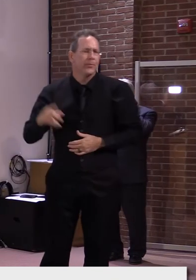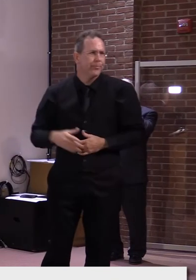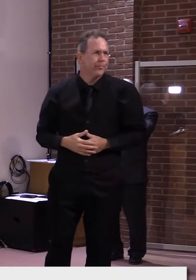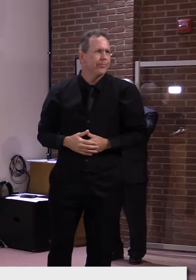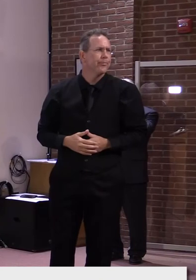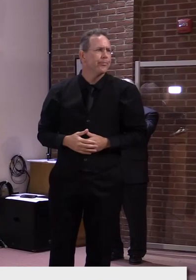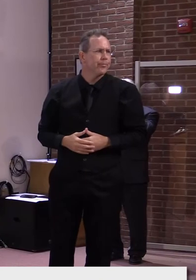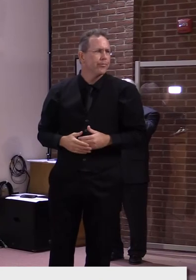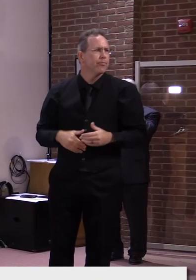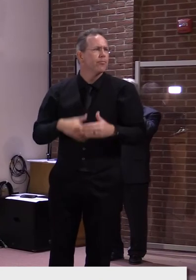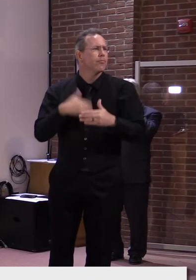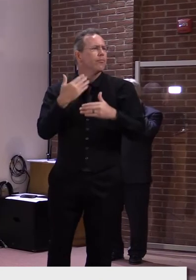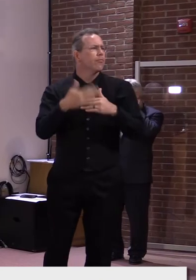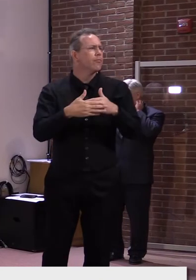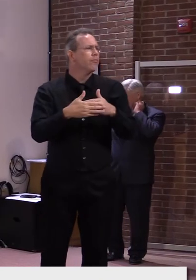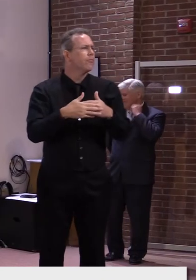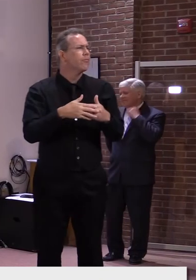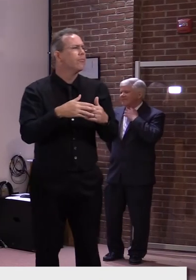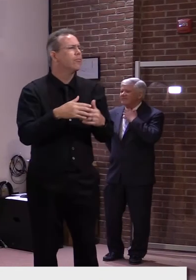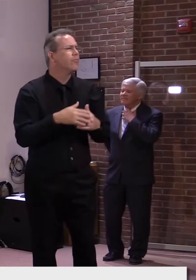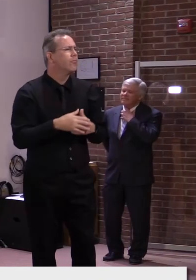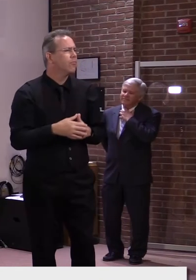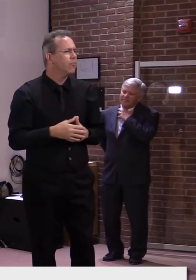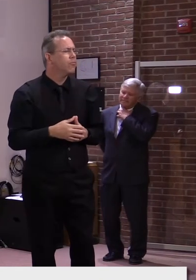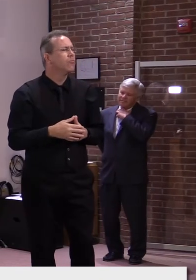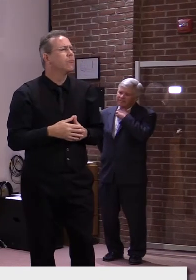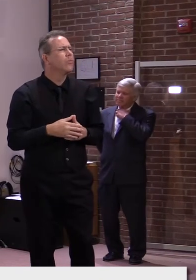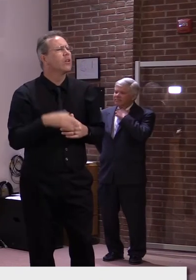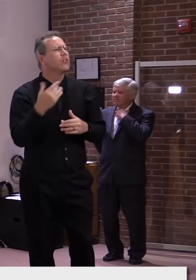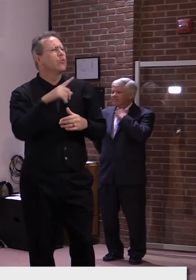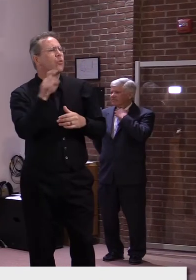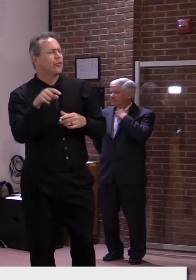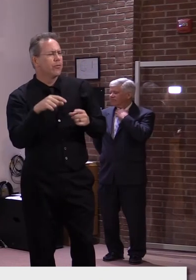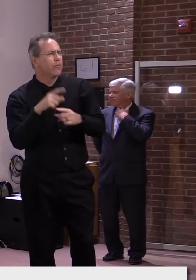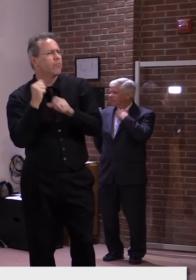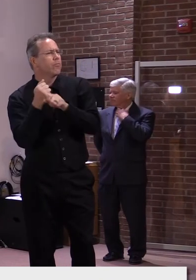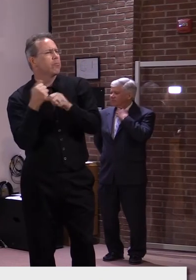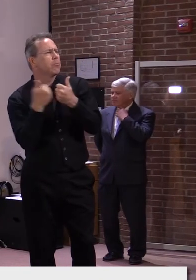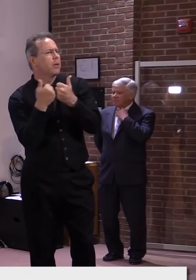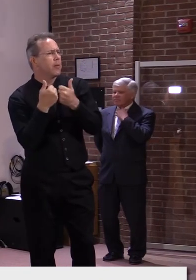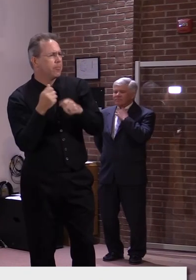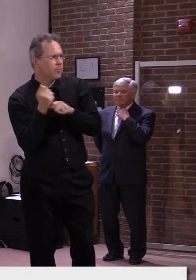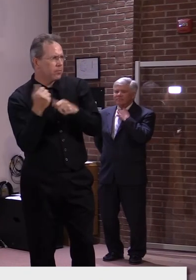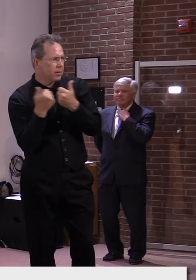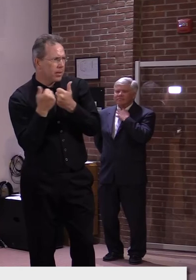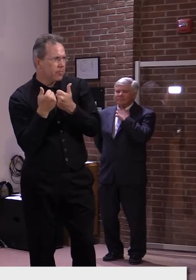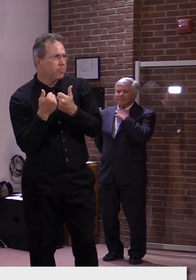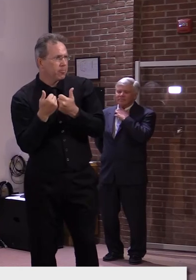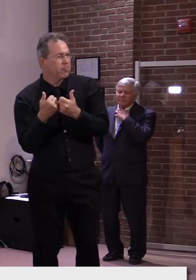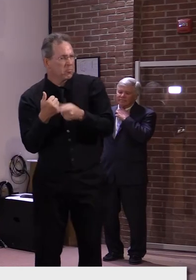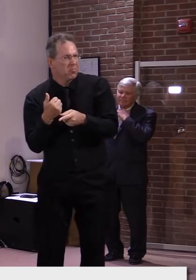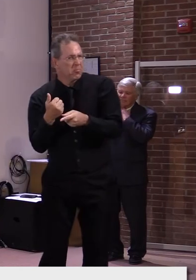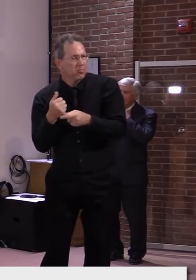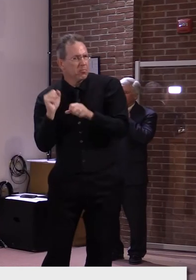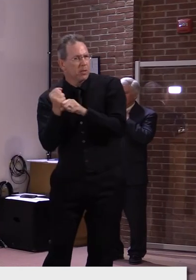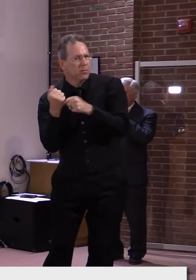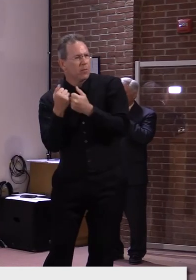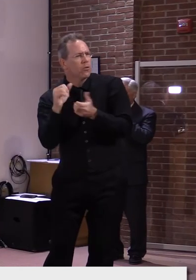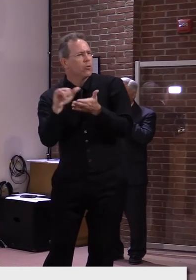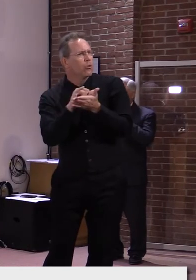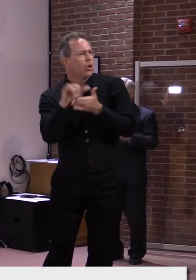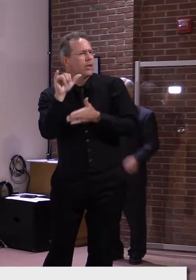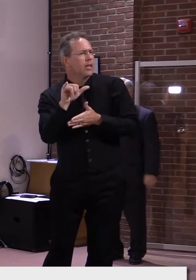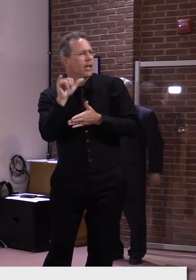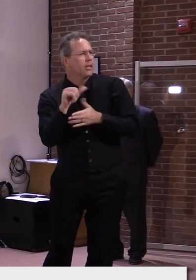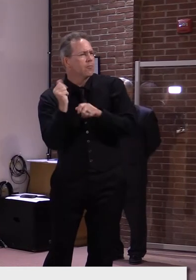all-star shortstop, Gleyber Torres. Each of the 9 were fully vaccinated. It had been at least 14 days since their single dose of